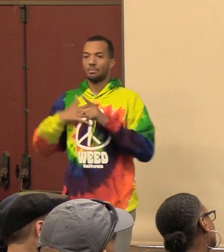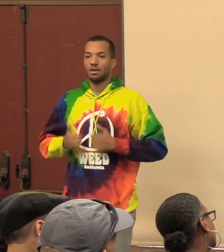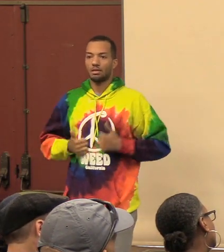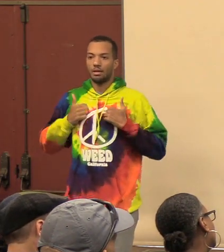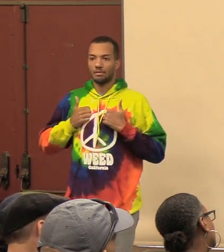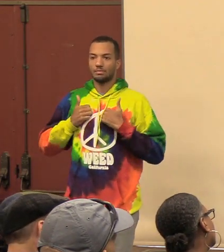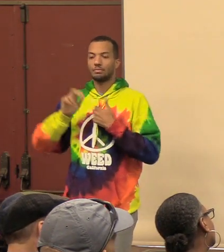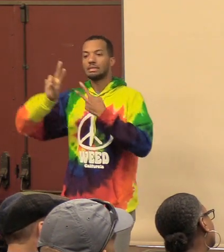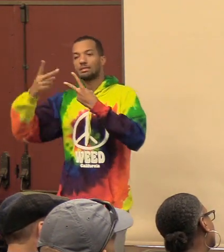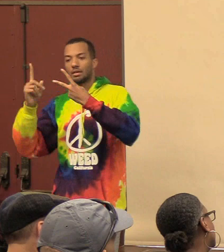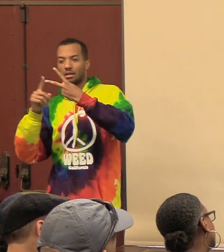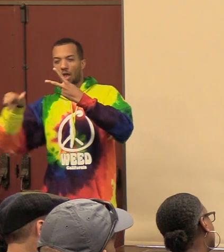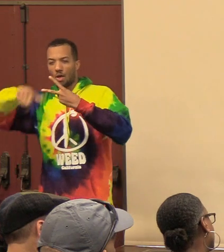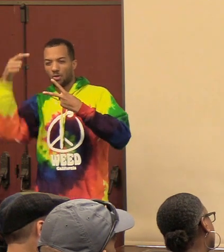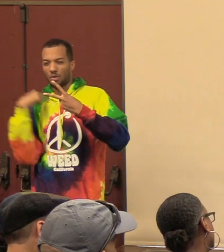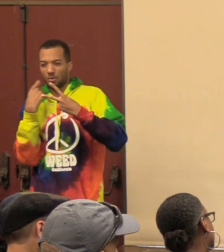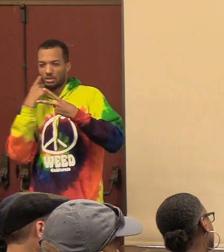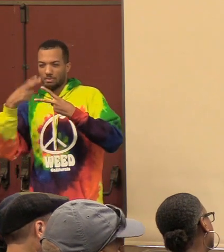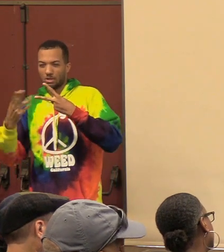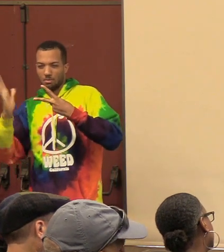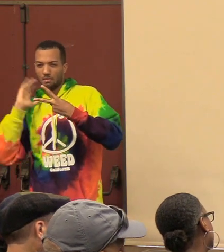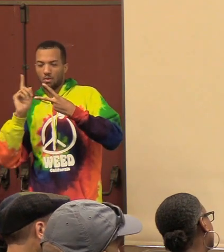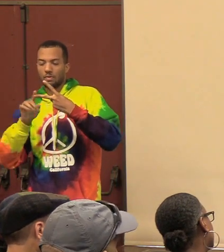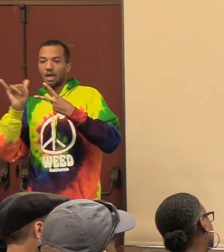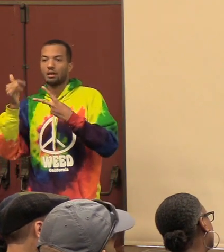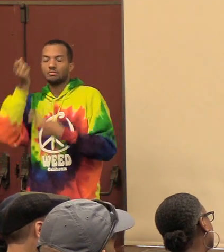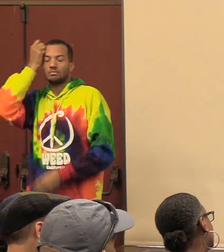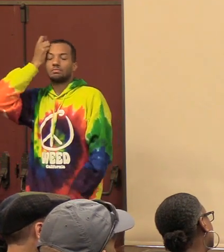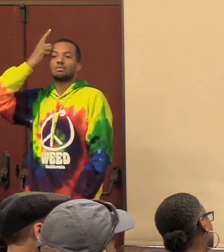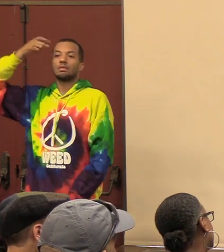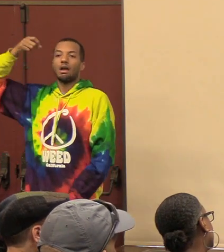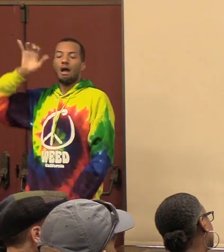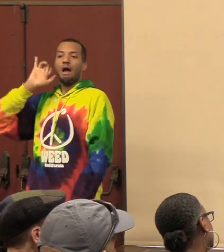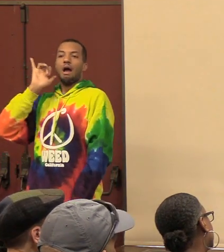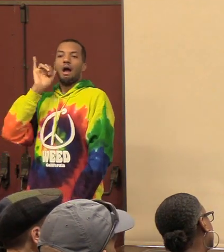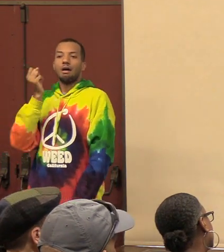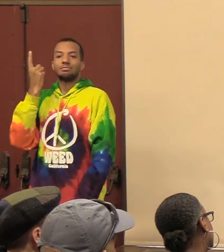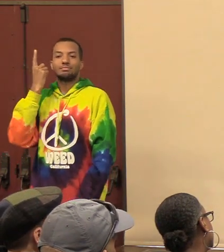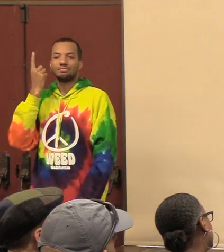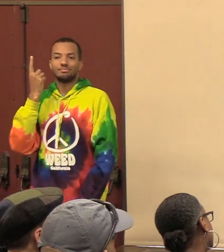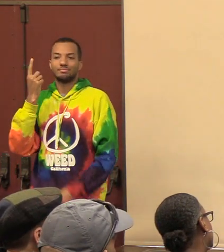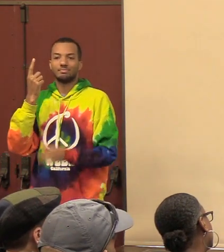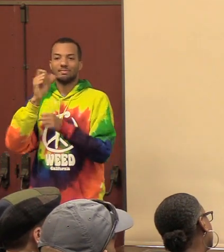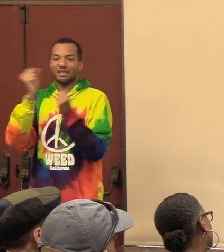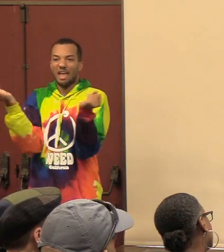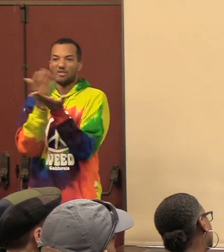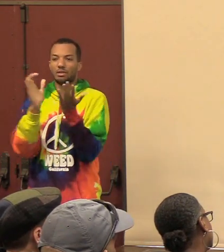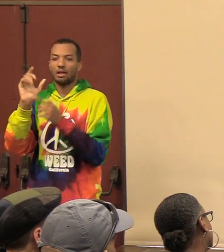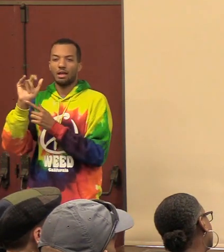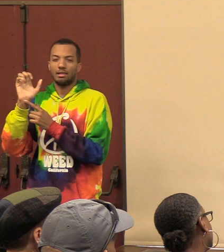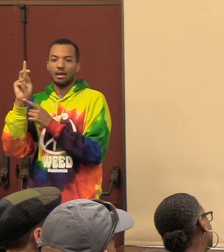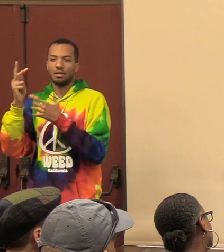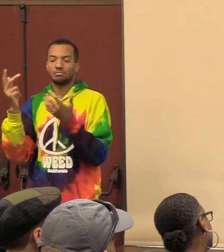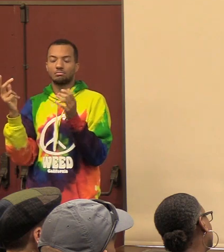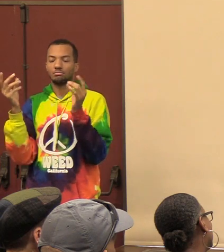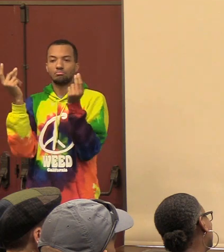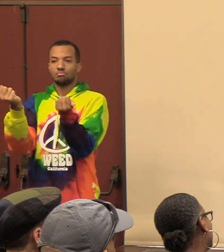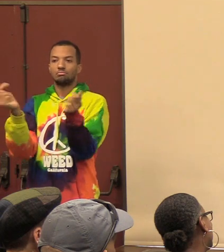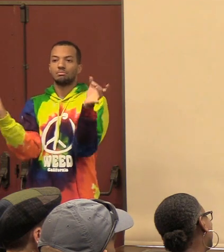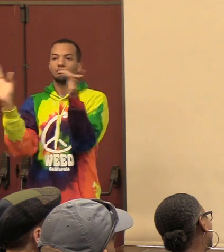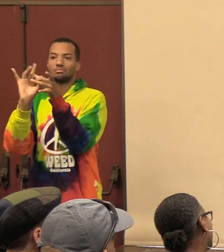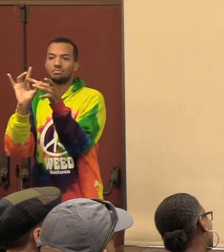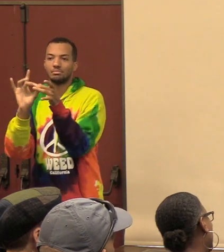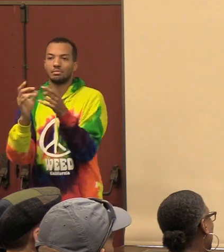Diet Healing System, that's when the bright light came on. Now I'm just a almost